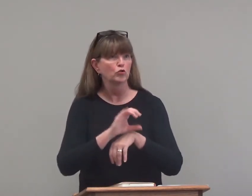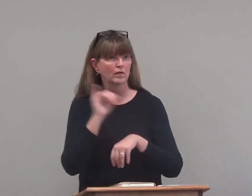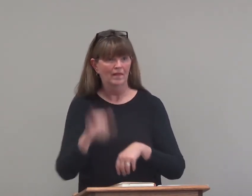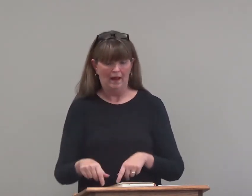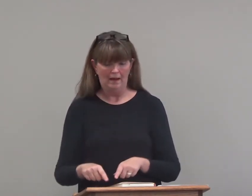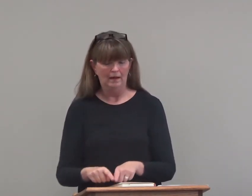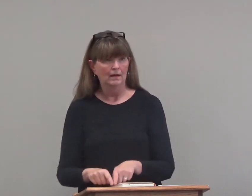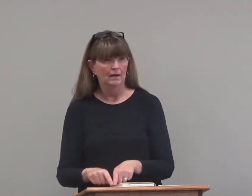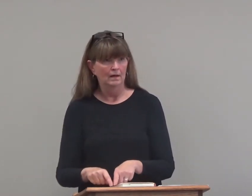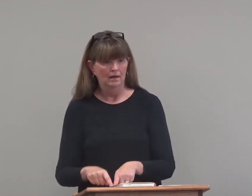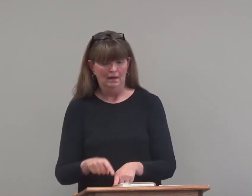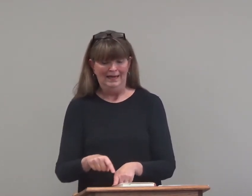He goes to Jacob's Church.